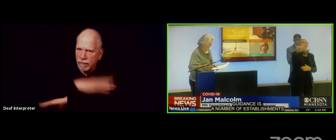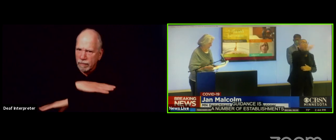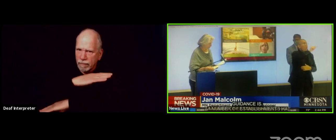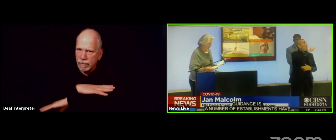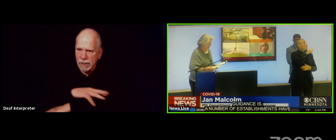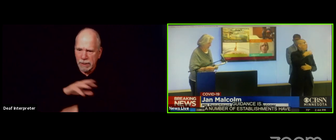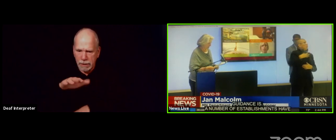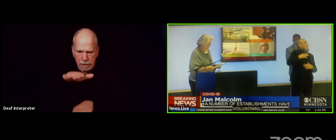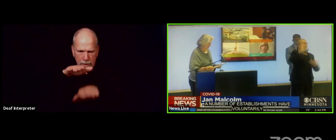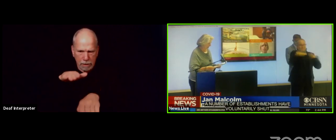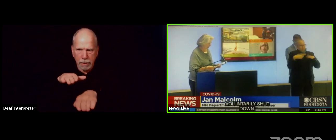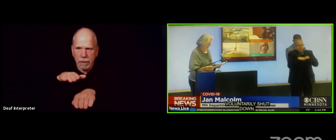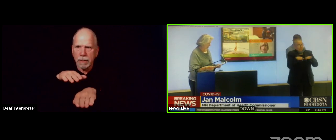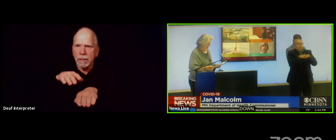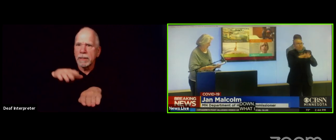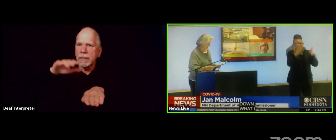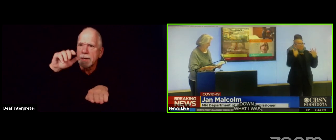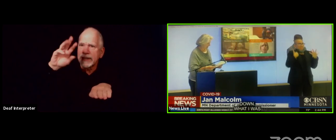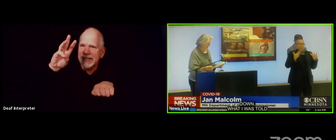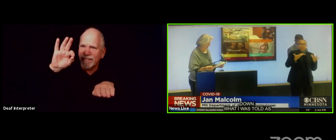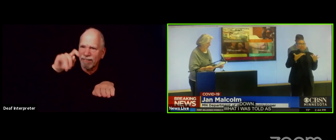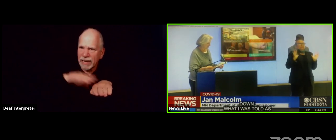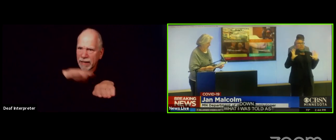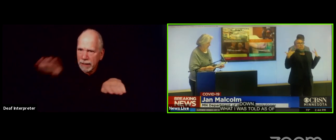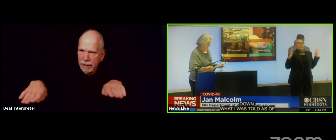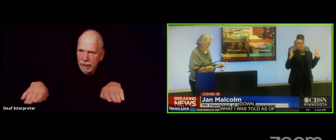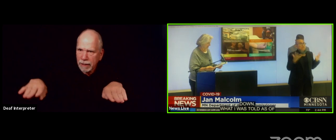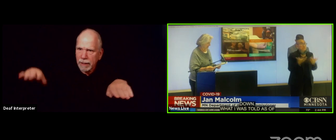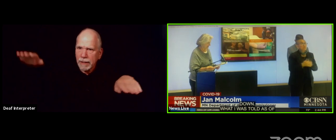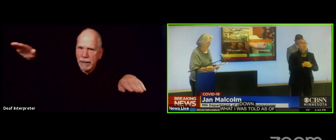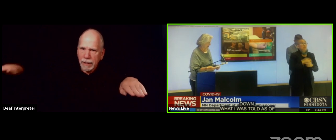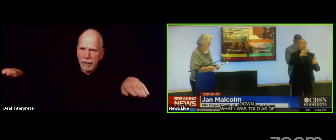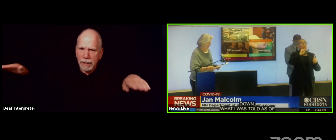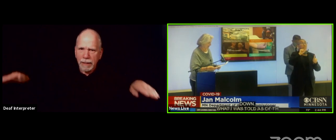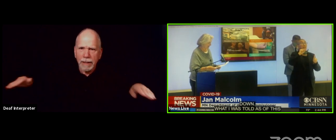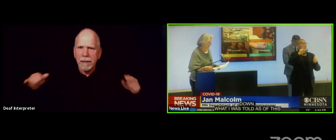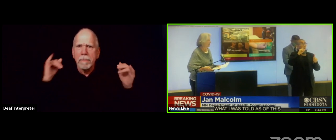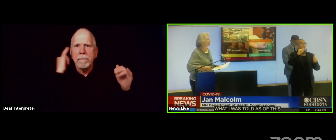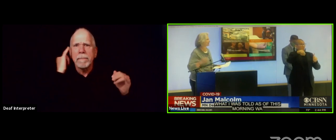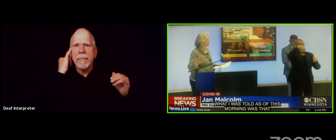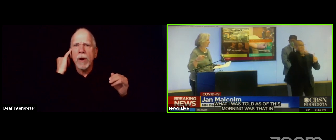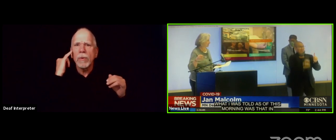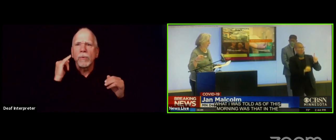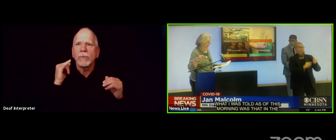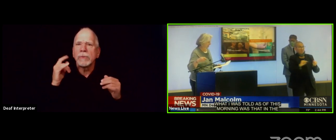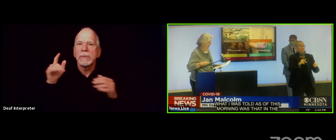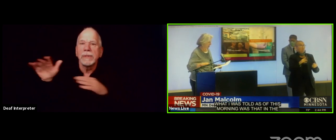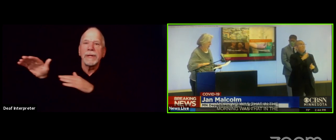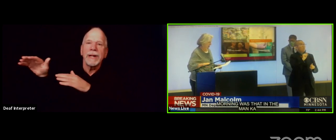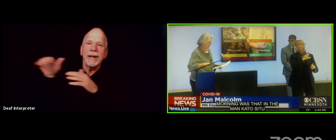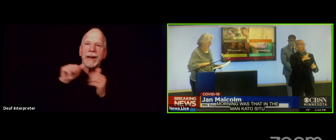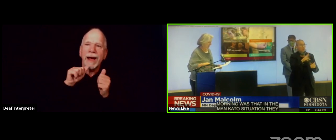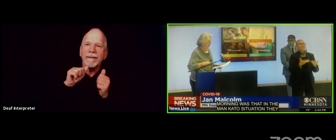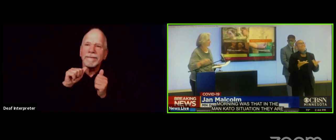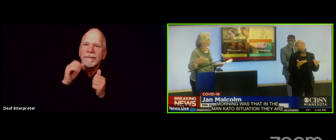as of this morning was that in the Mankato situation, they're now over, and there might be some double count here